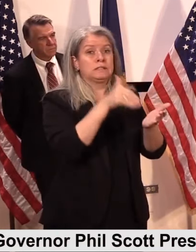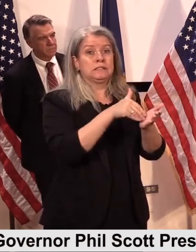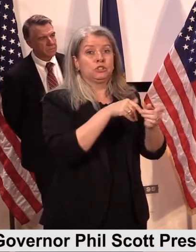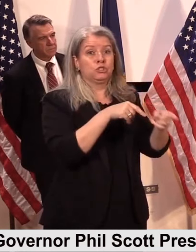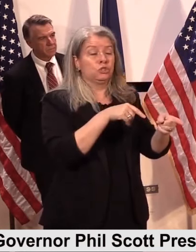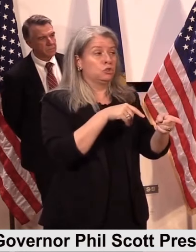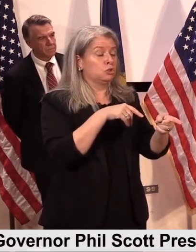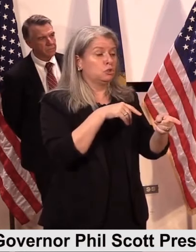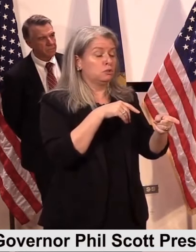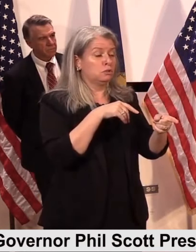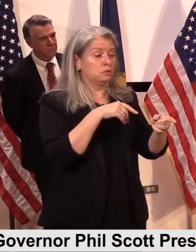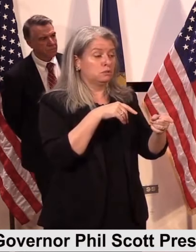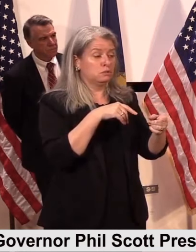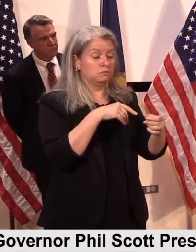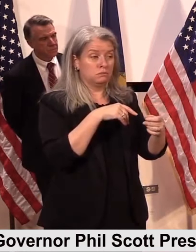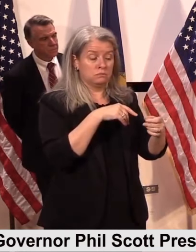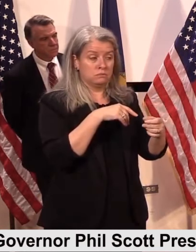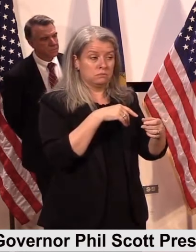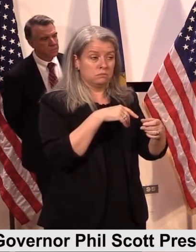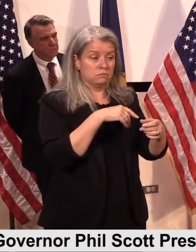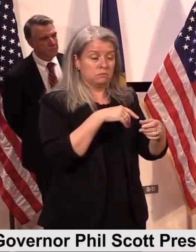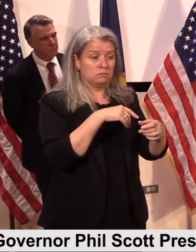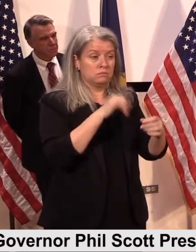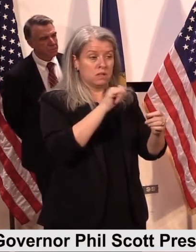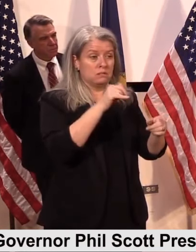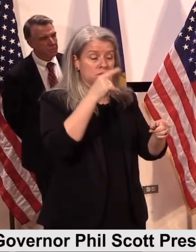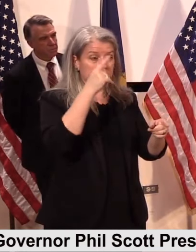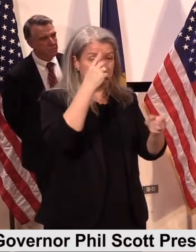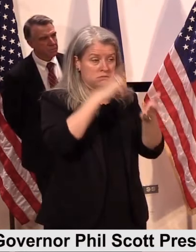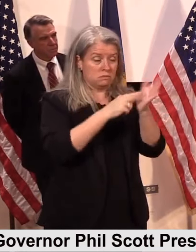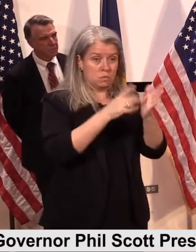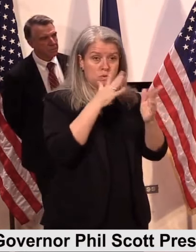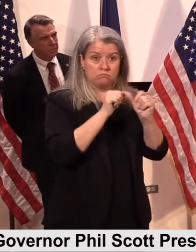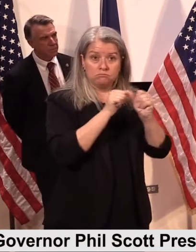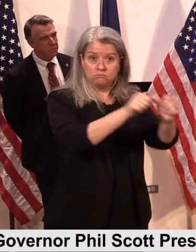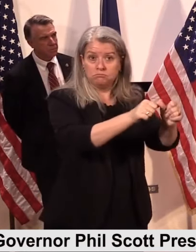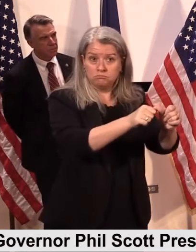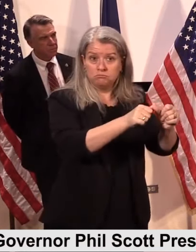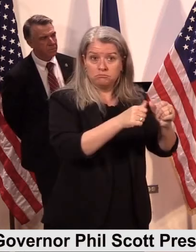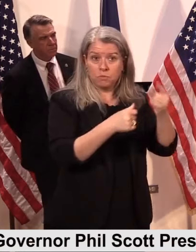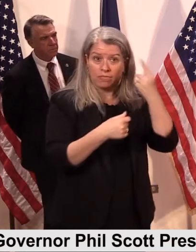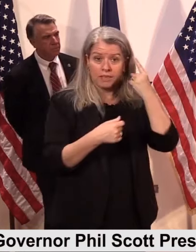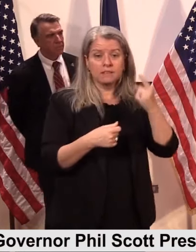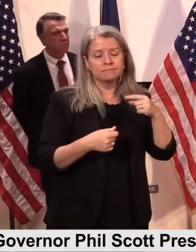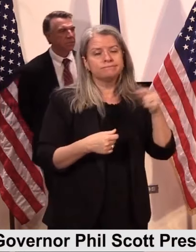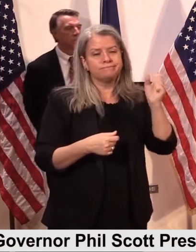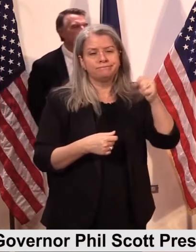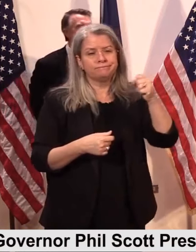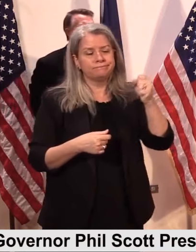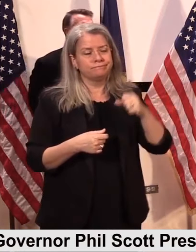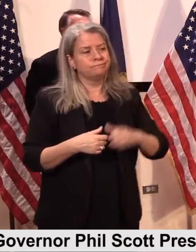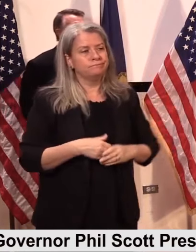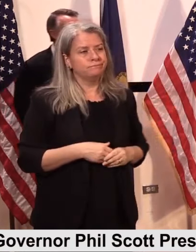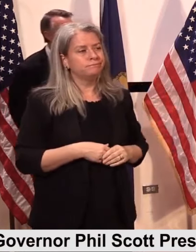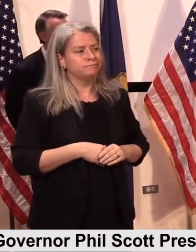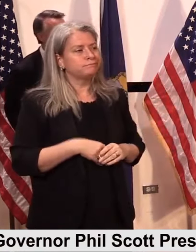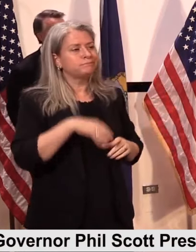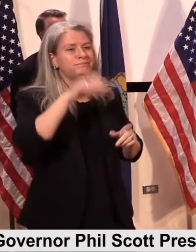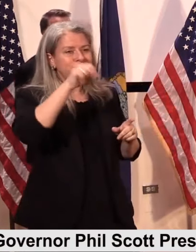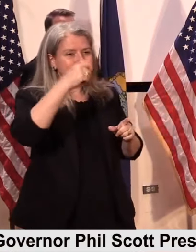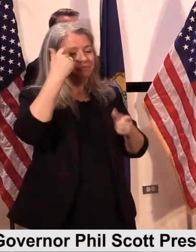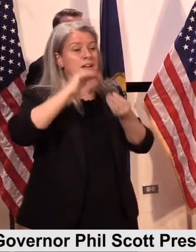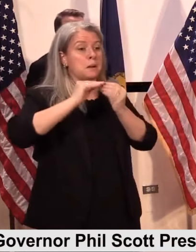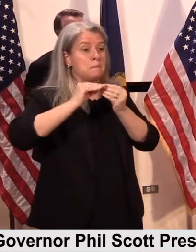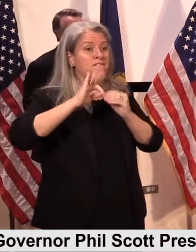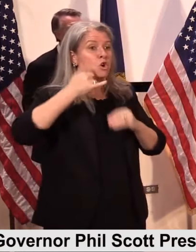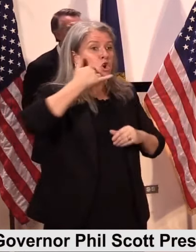to deal with the increase in claims? I do, because I think, again, the volume of calls